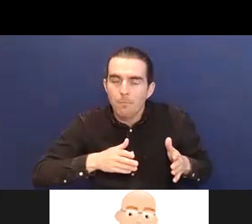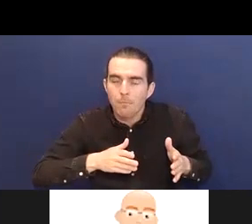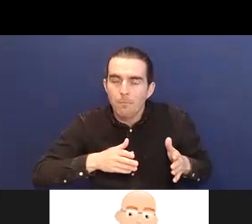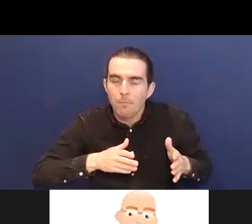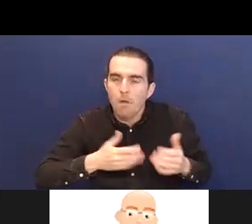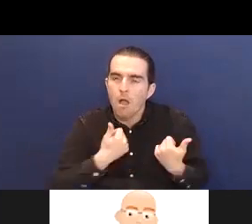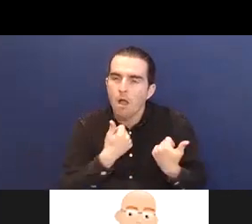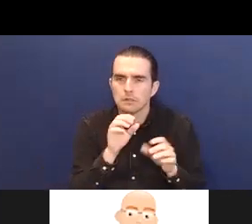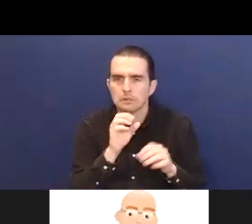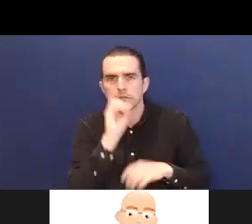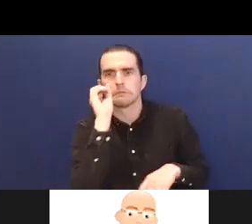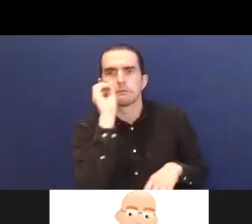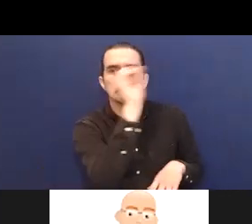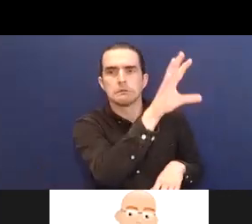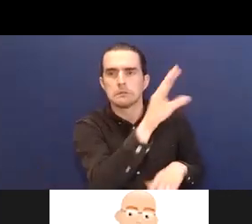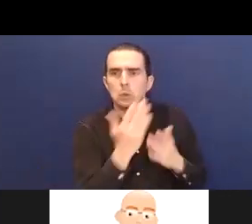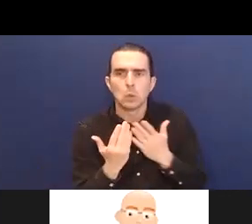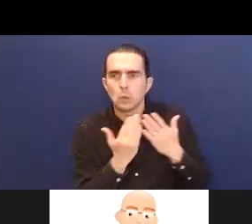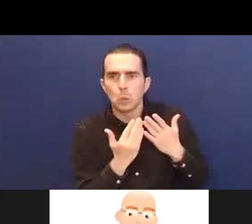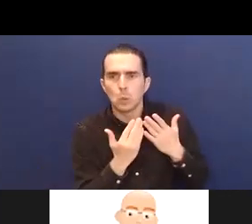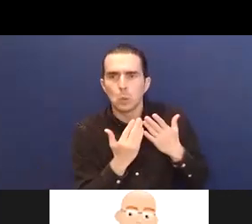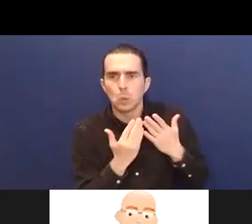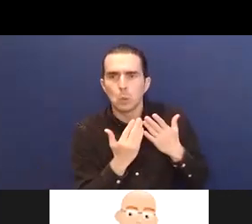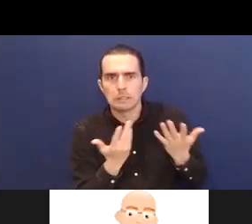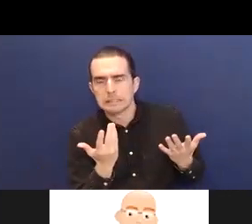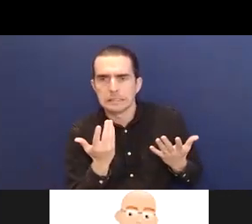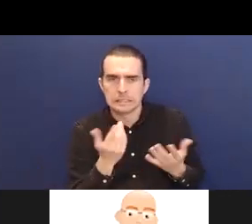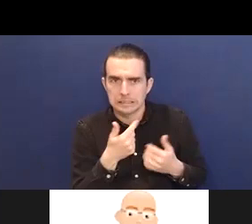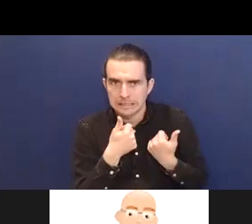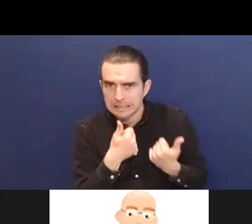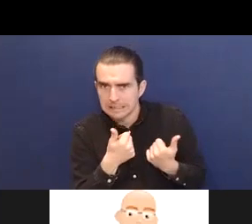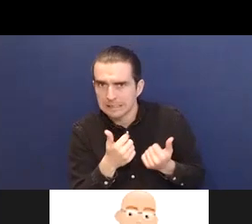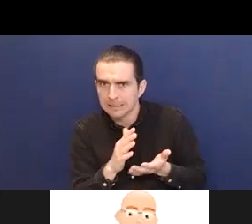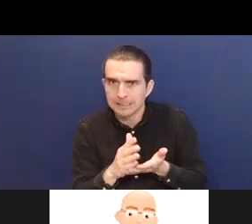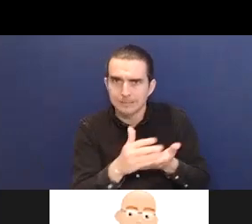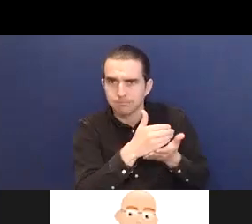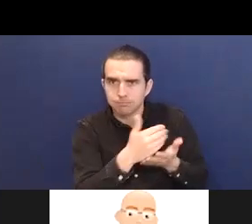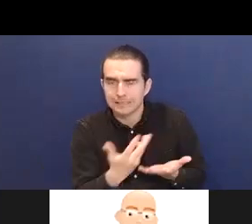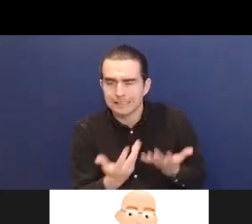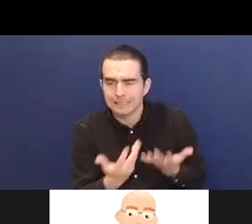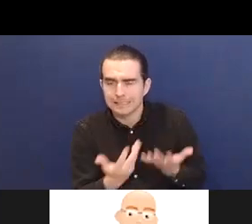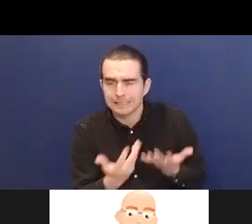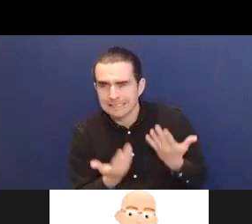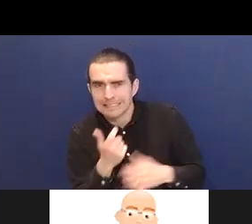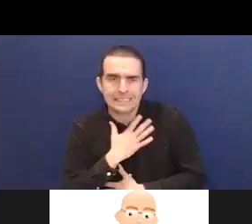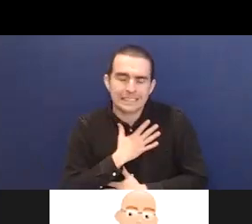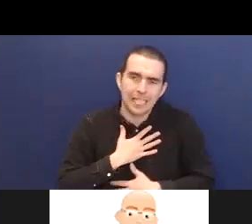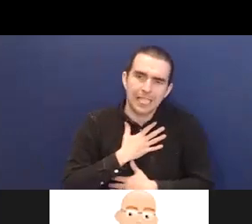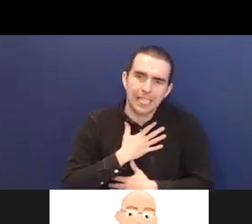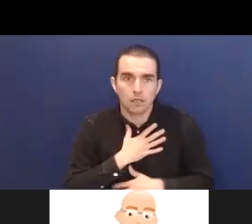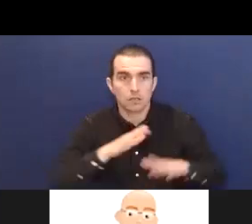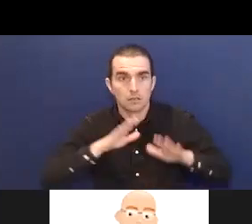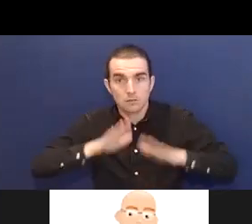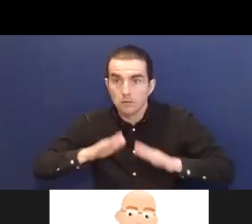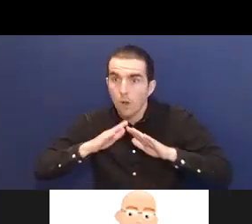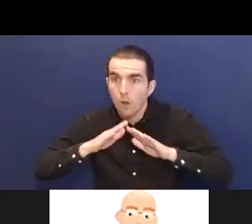of bullying or abuse or stereotype stigma within the school environment. Now, whether or not that is, you know,